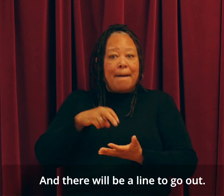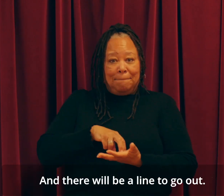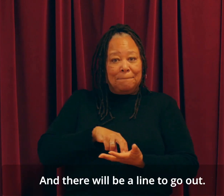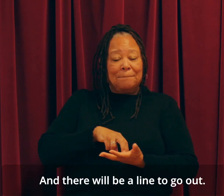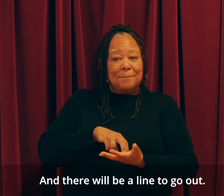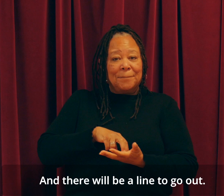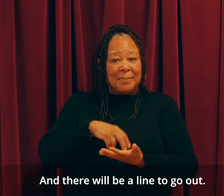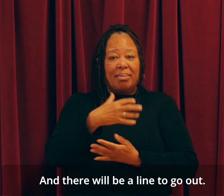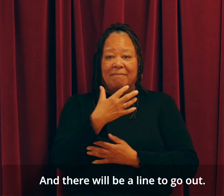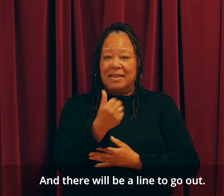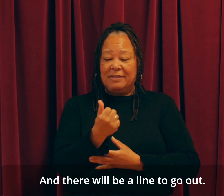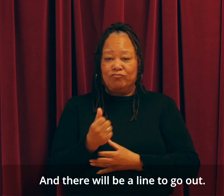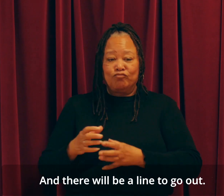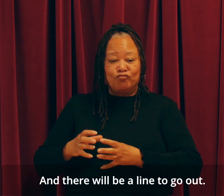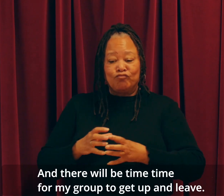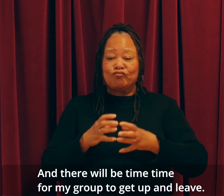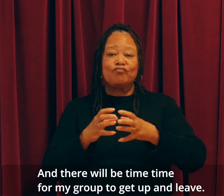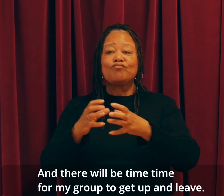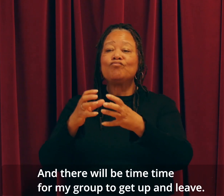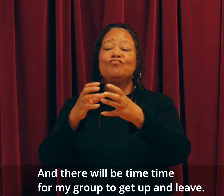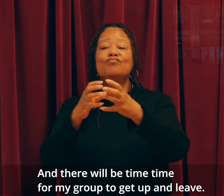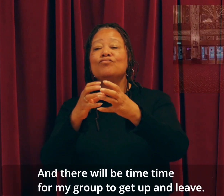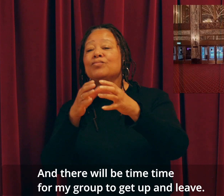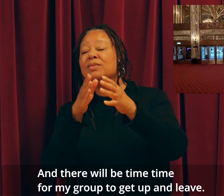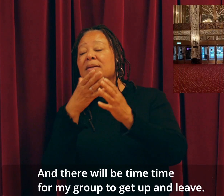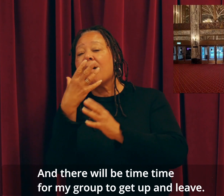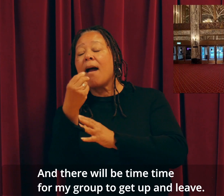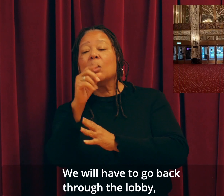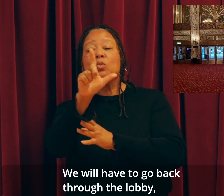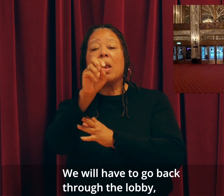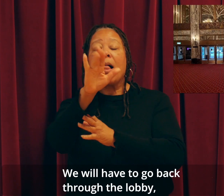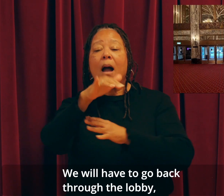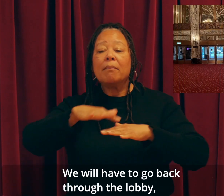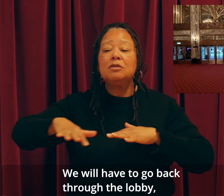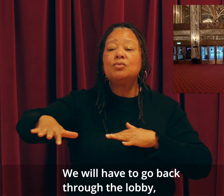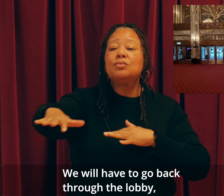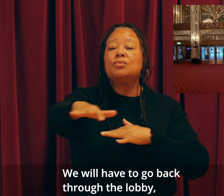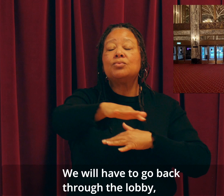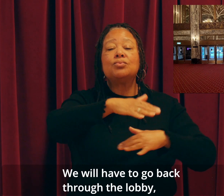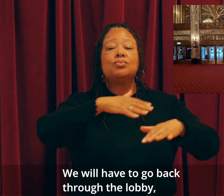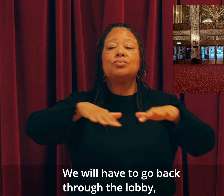There will be a line to go out, and there will be time for my group to get up and leave. We will have to go back through the